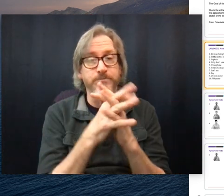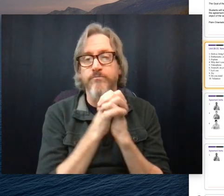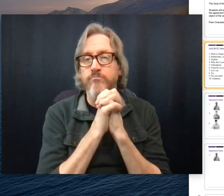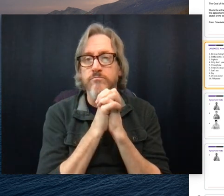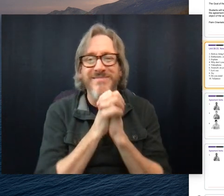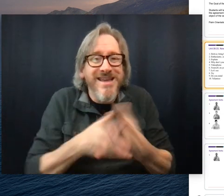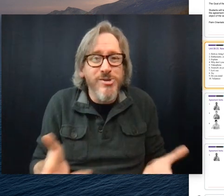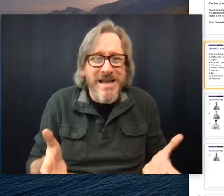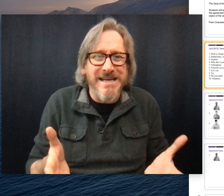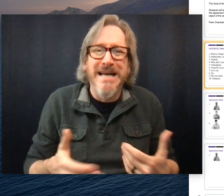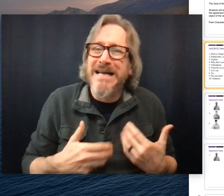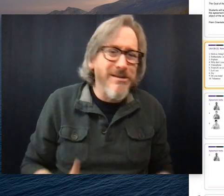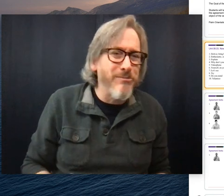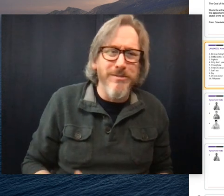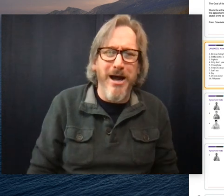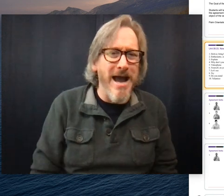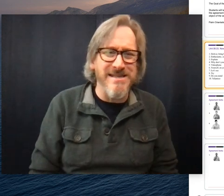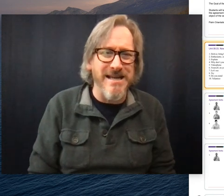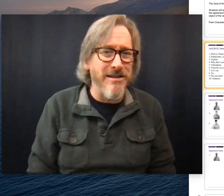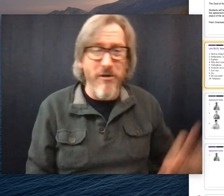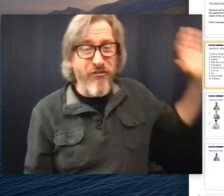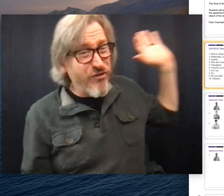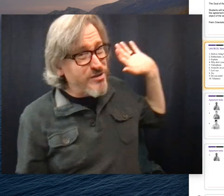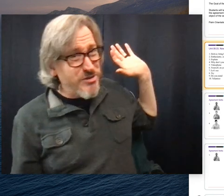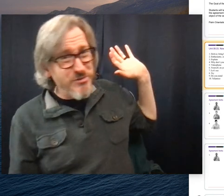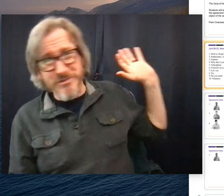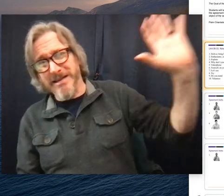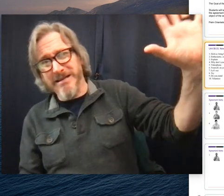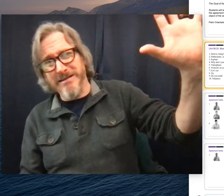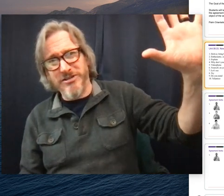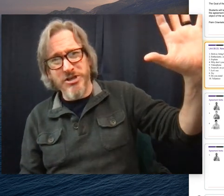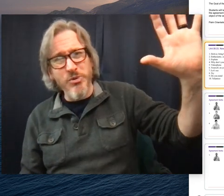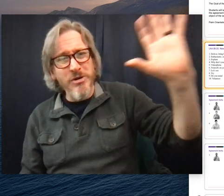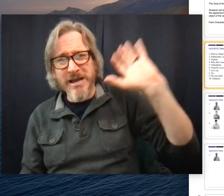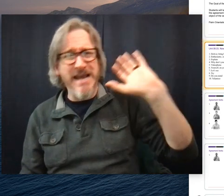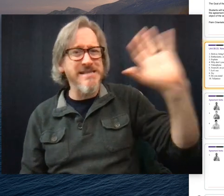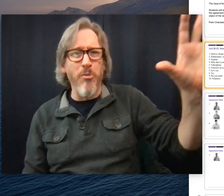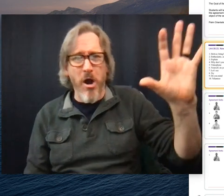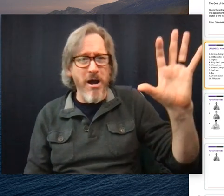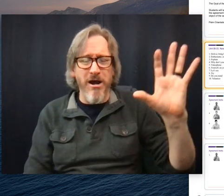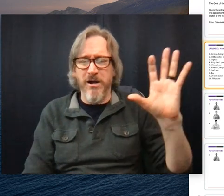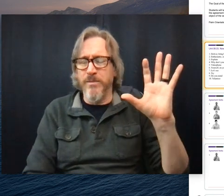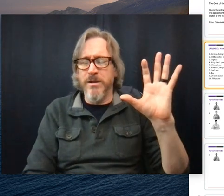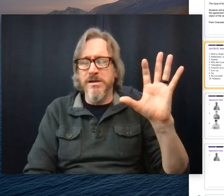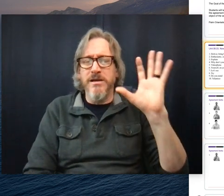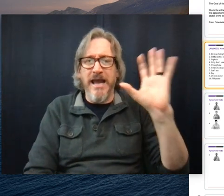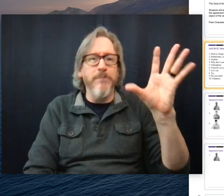PowerPoint. So that's it. As I said, the first two is a